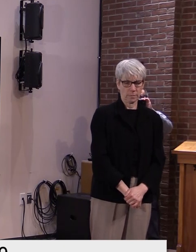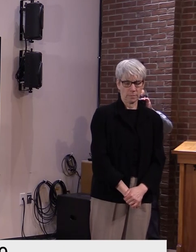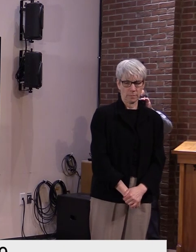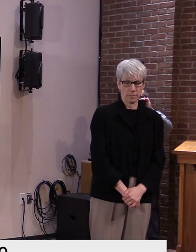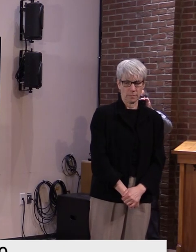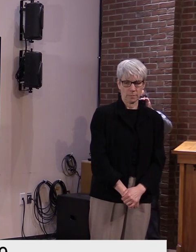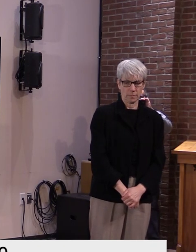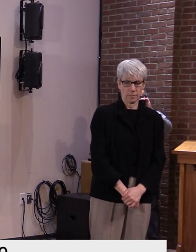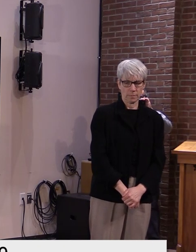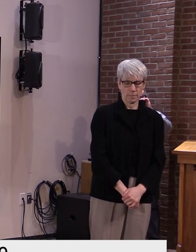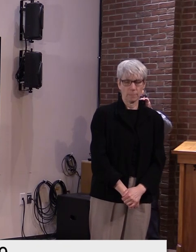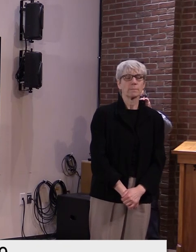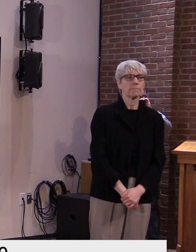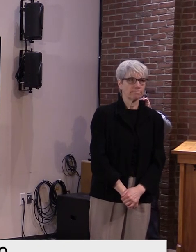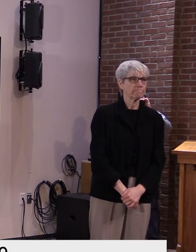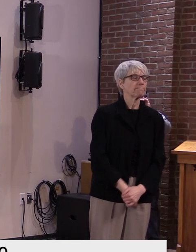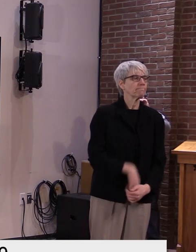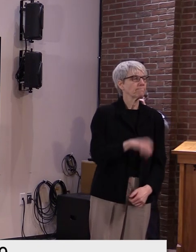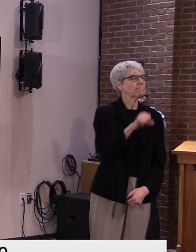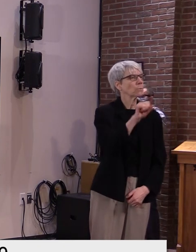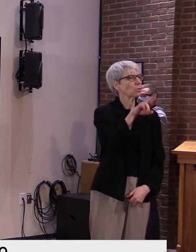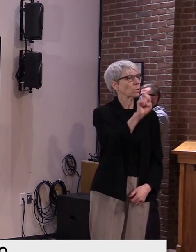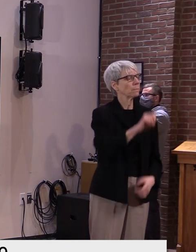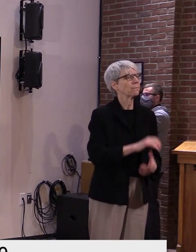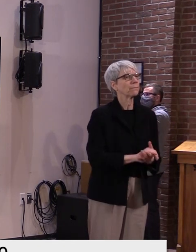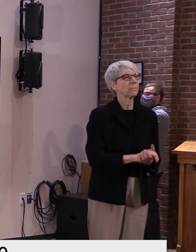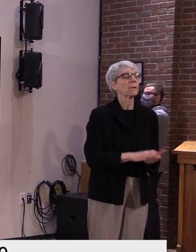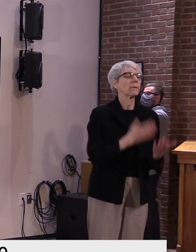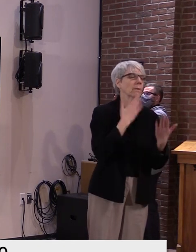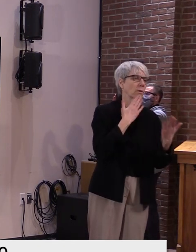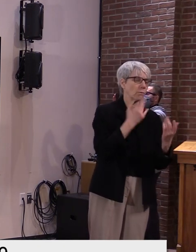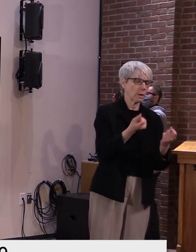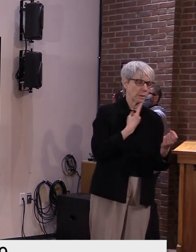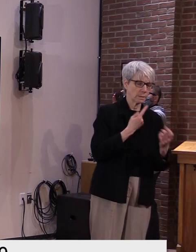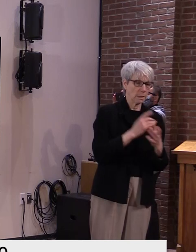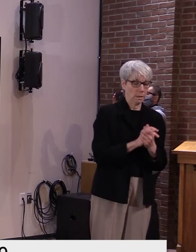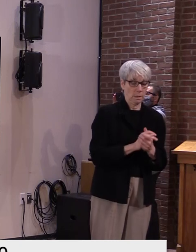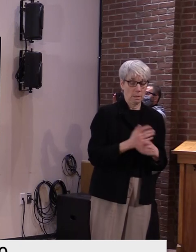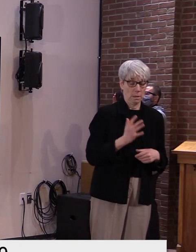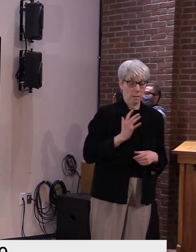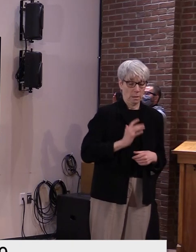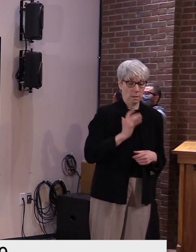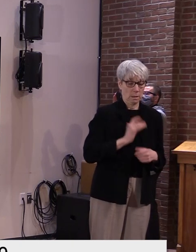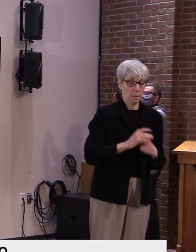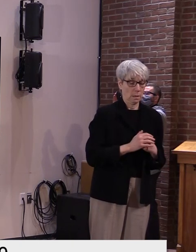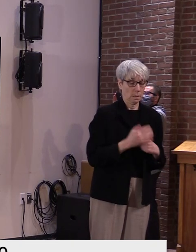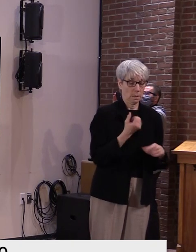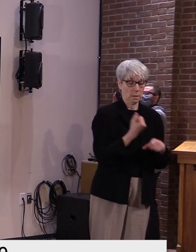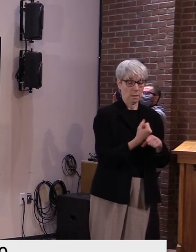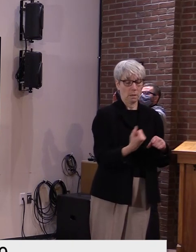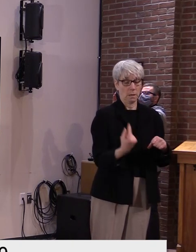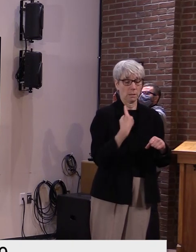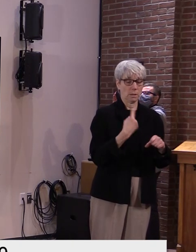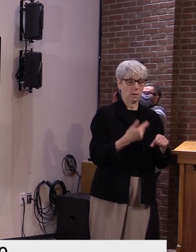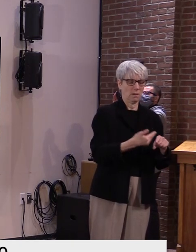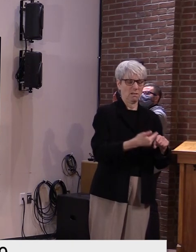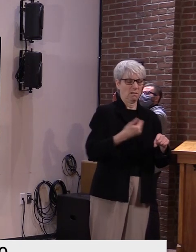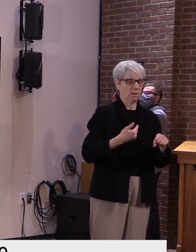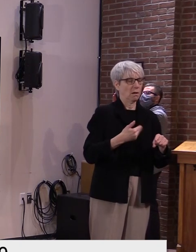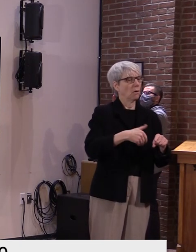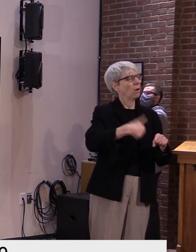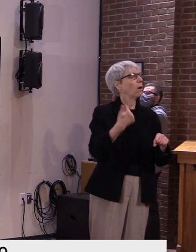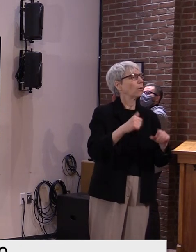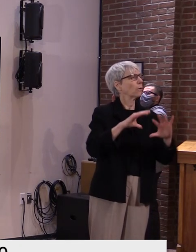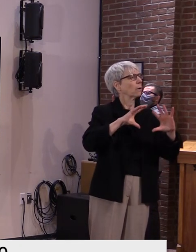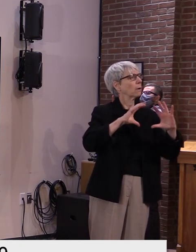Certainly. Thanks for the question, Mike. Much earlier in the year, when the prior class was in session, the